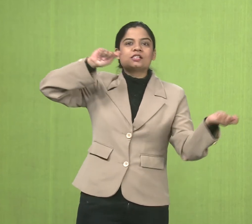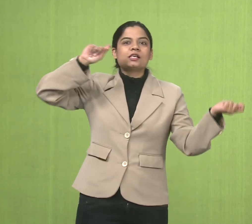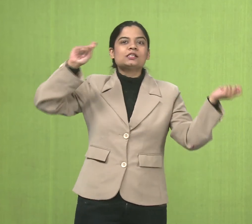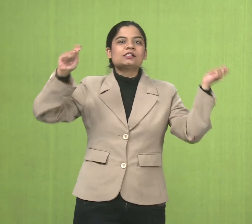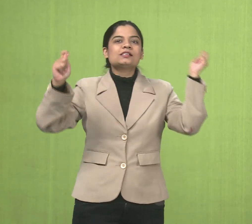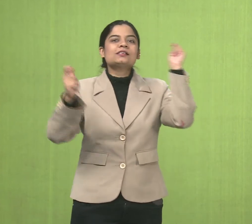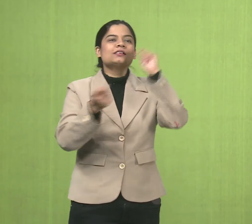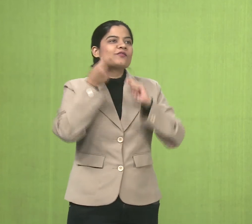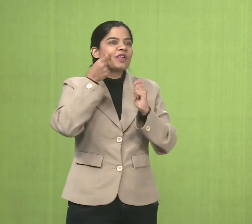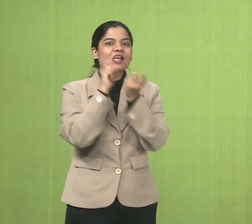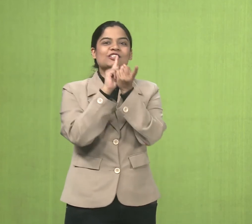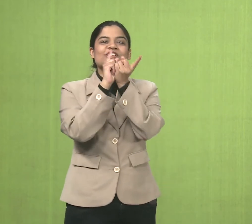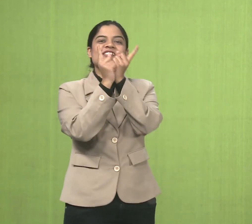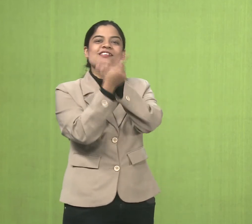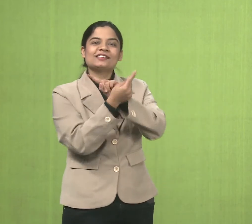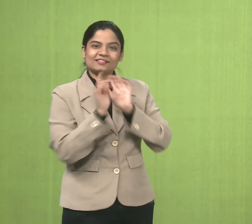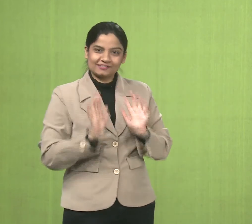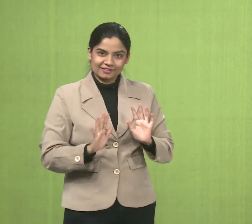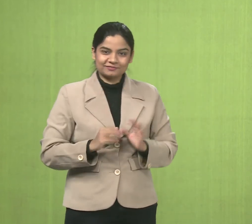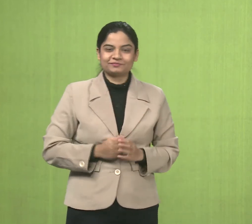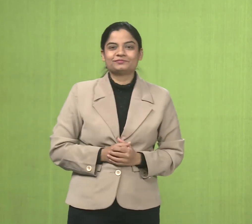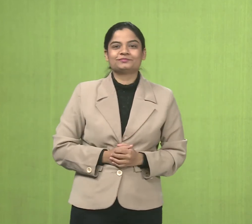and their face also starts to change.